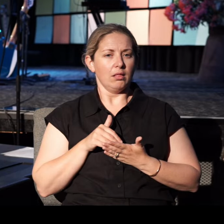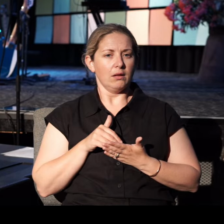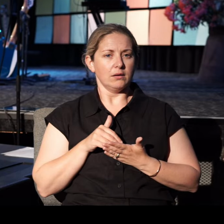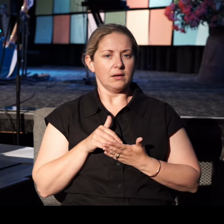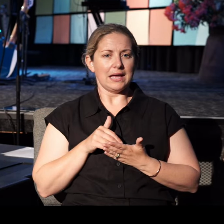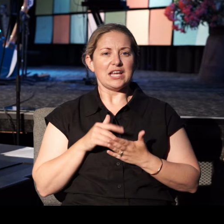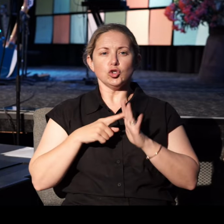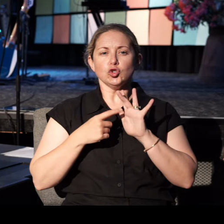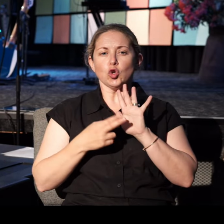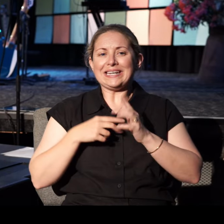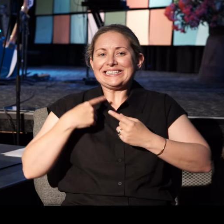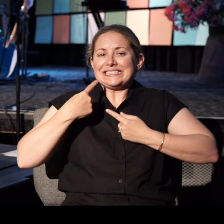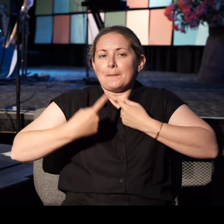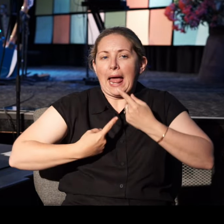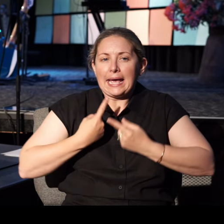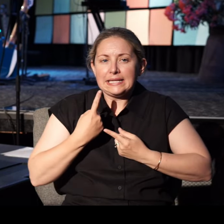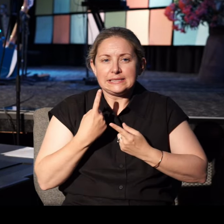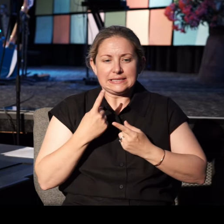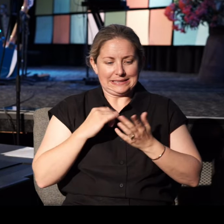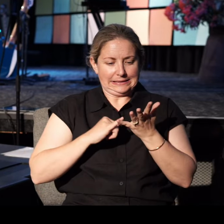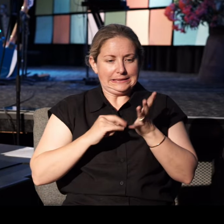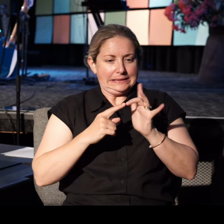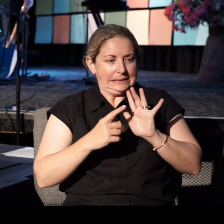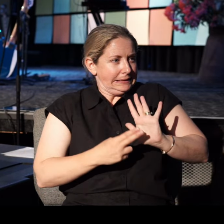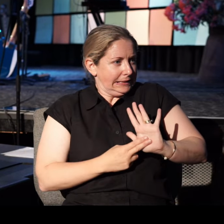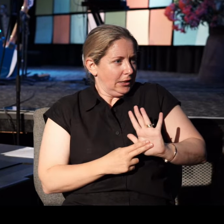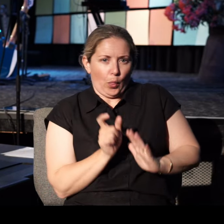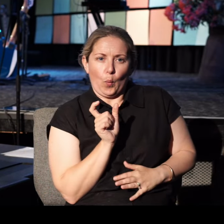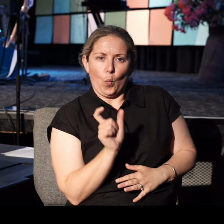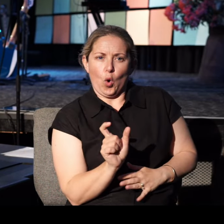sin which transforms the way you think about it.